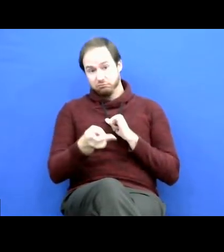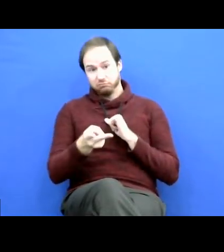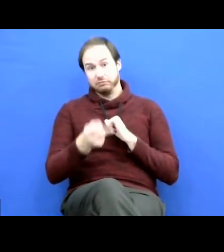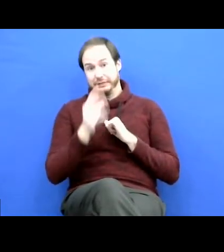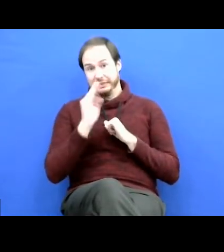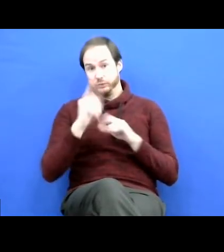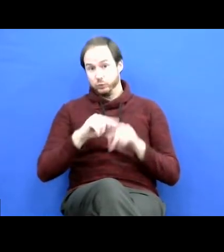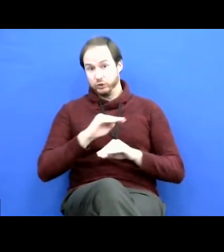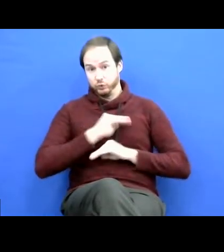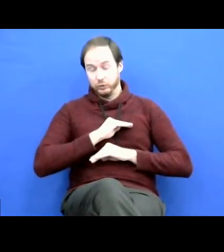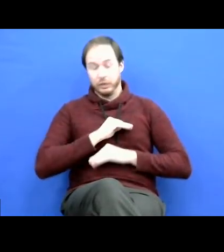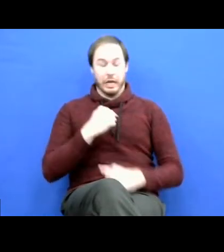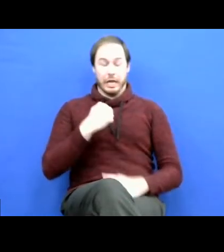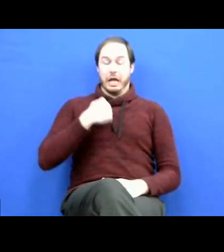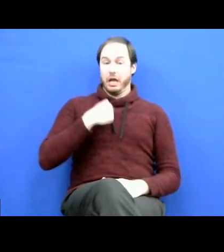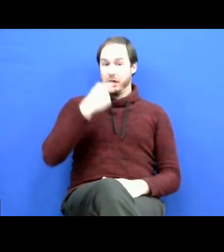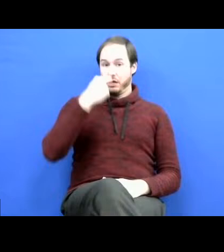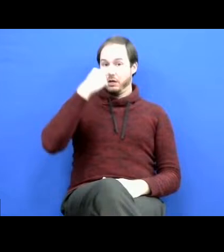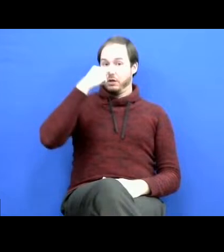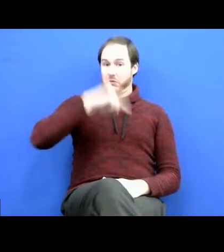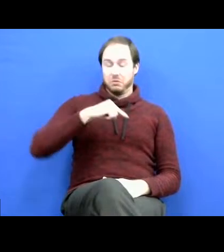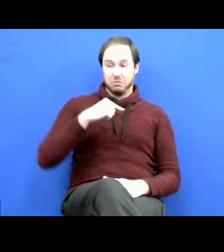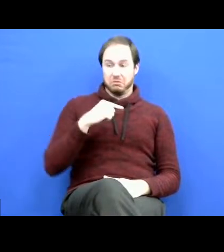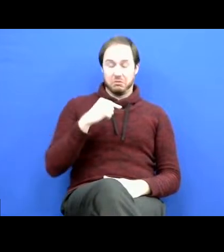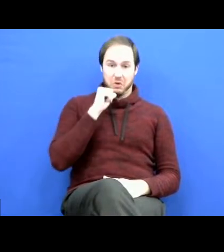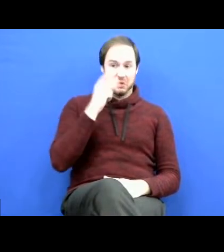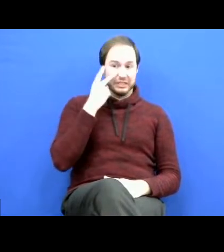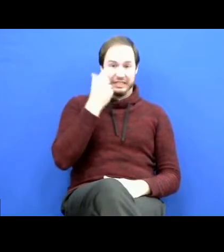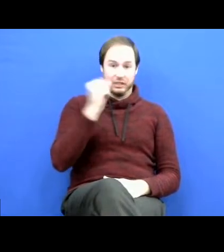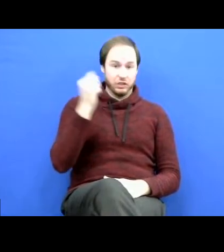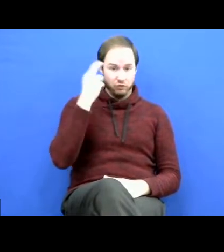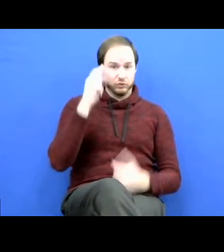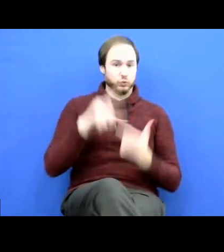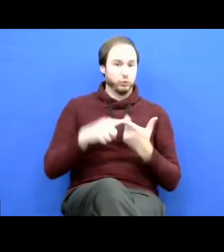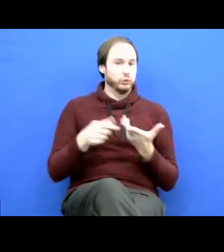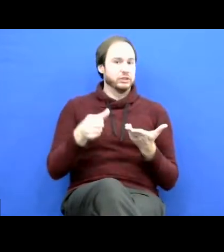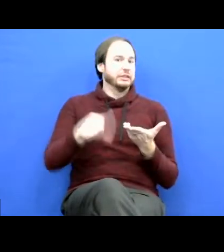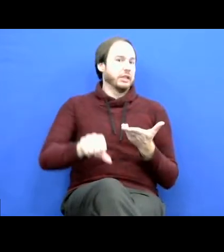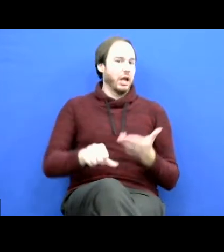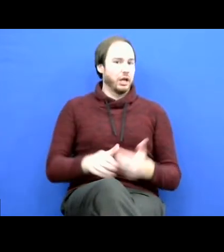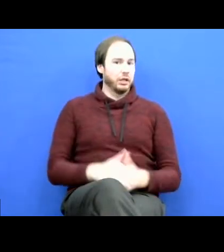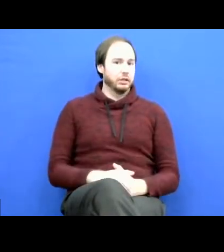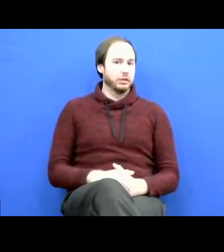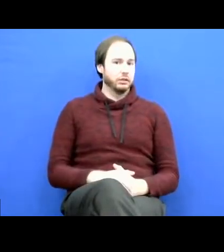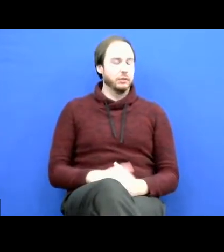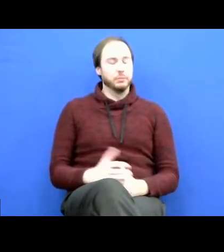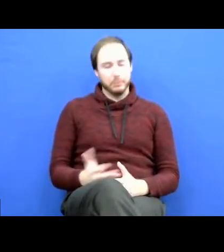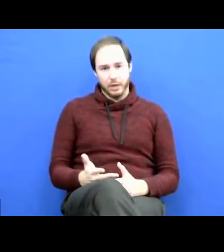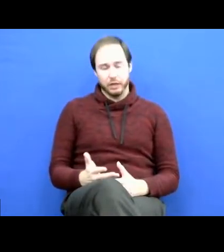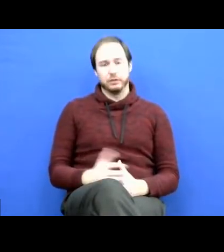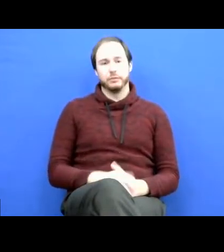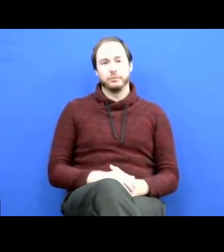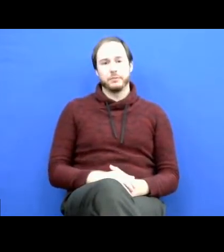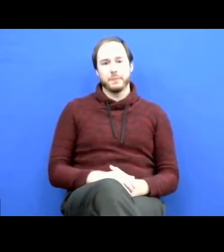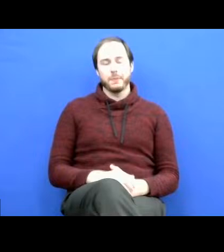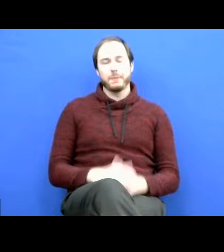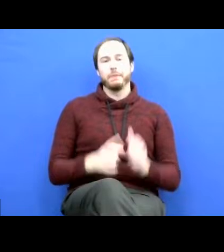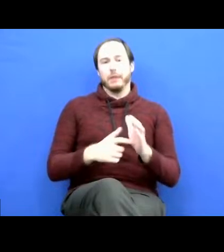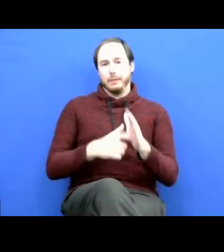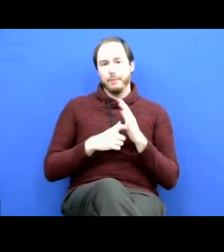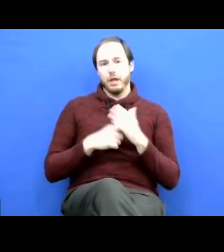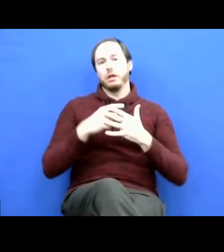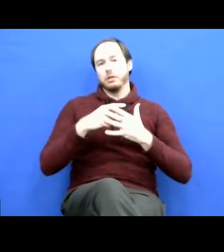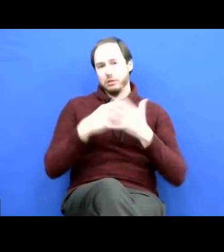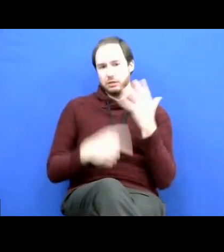forth. So I personally don't see a reason why this wouldn't receive special use permit approval. But again, it's conditioned on a lot of